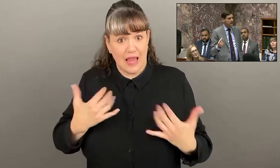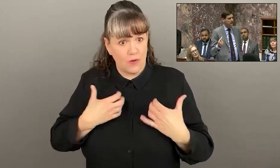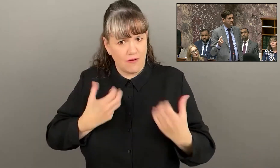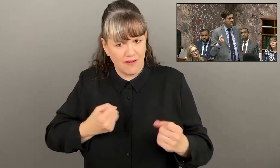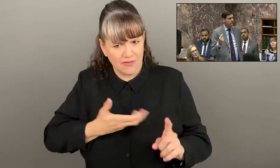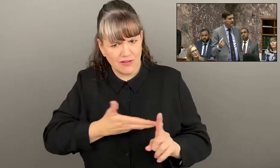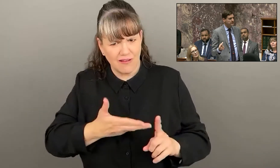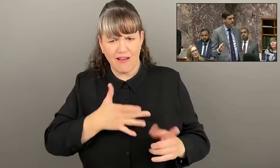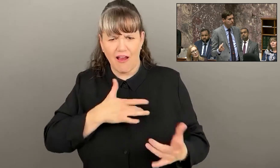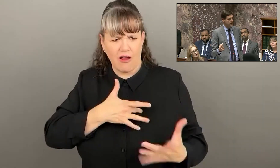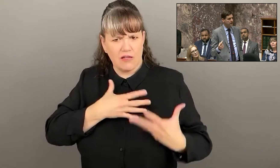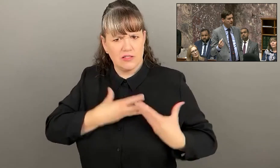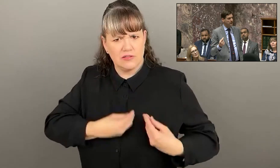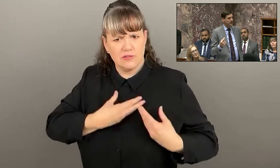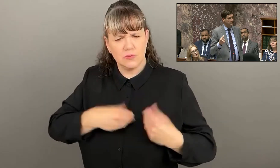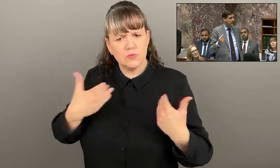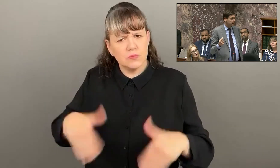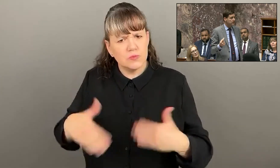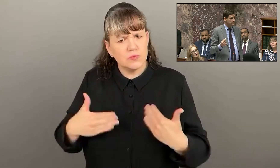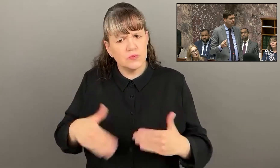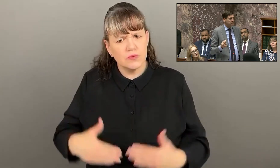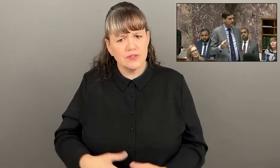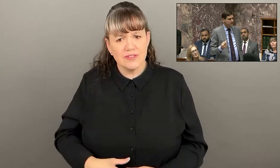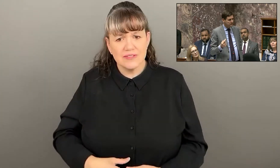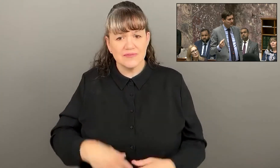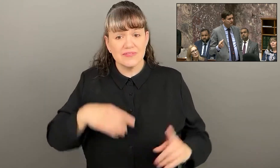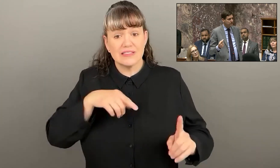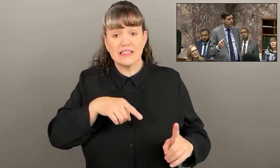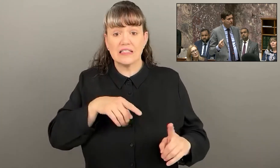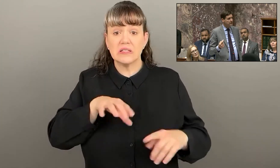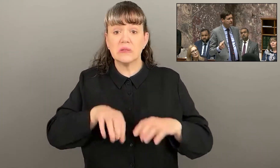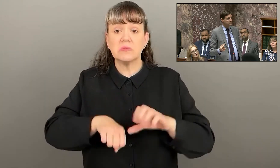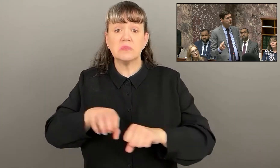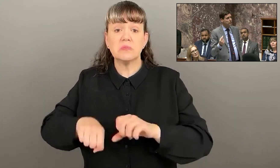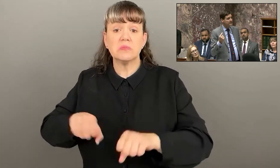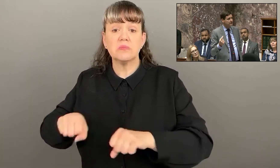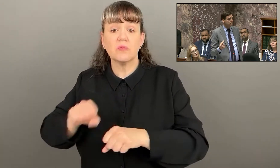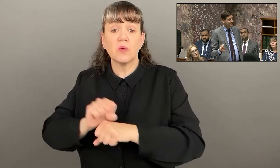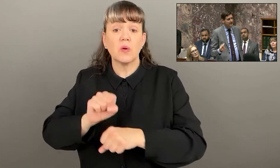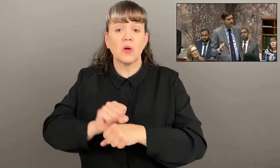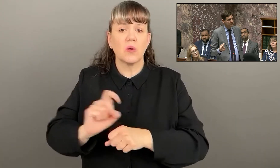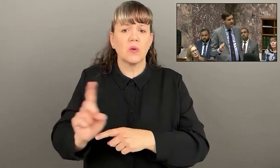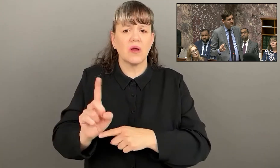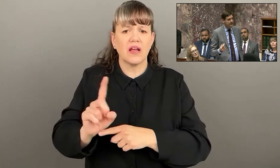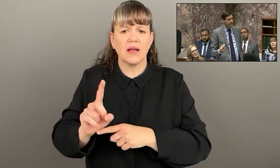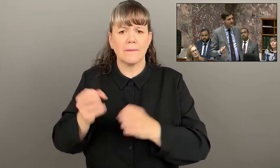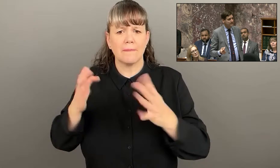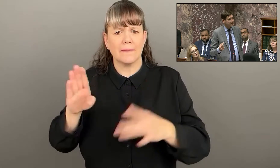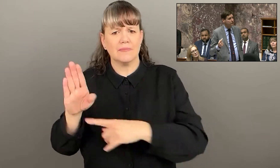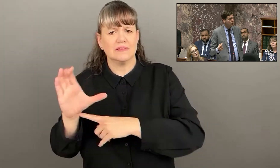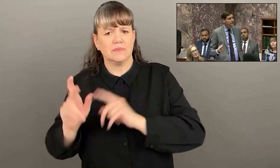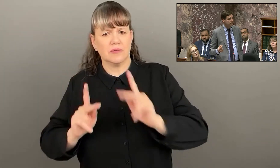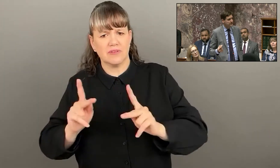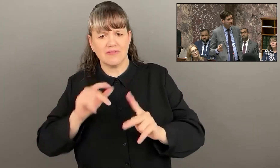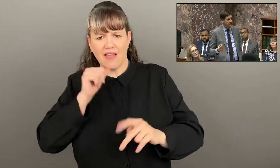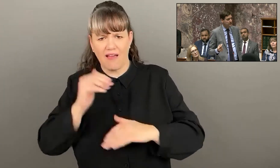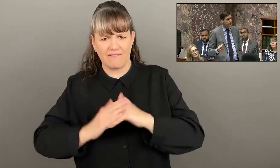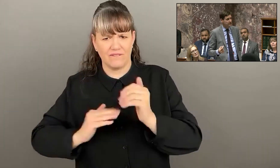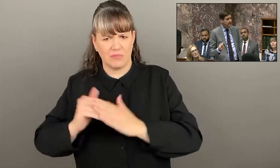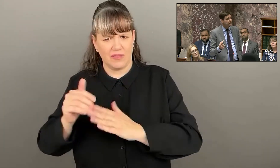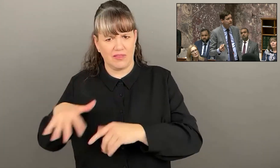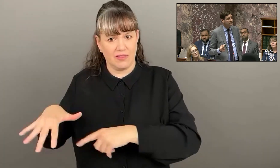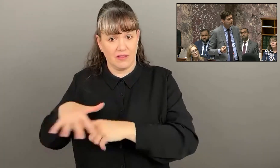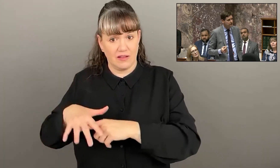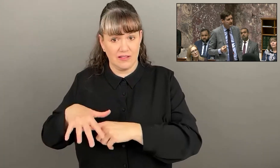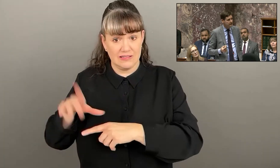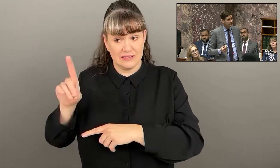of spaces where I think a lot of British Columbians might not feel totally comfortable, but where many downtown east side residents, that's the only place they feel comfortable,